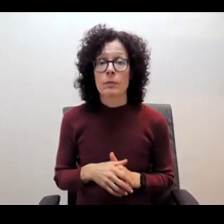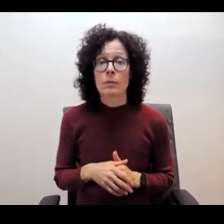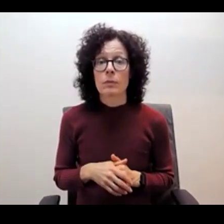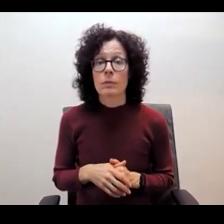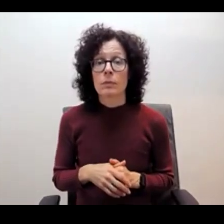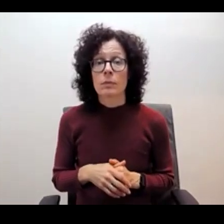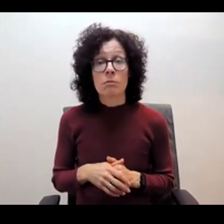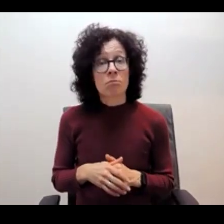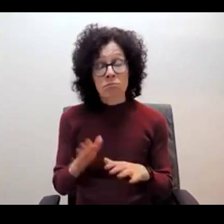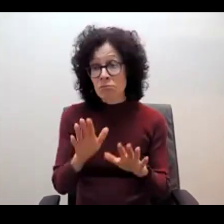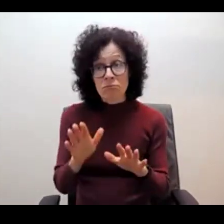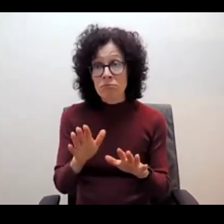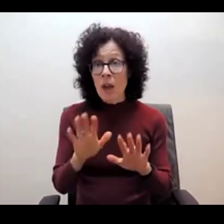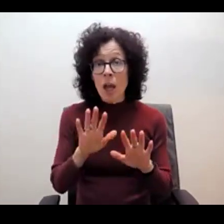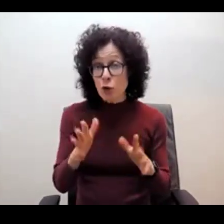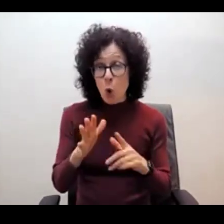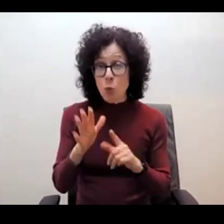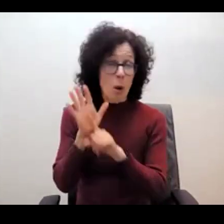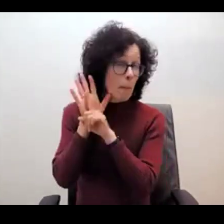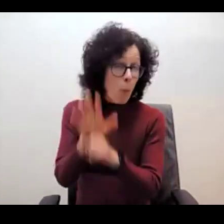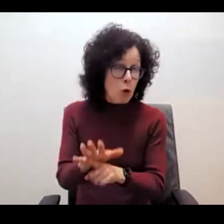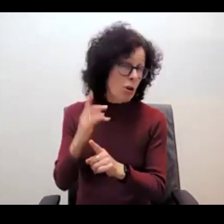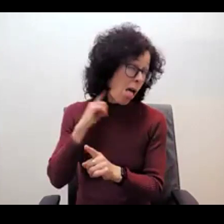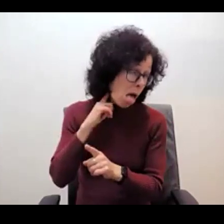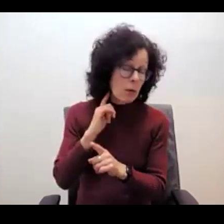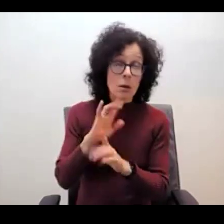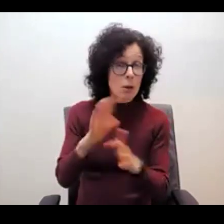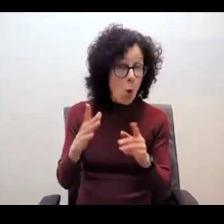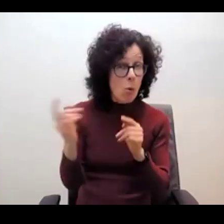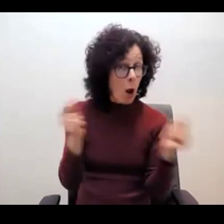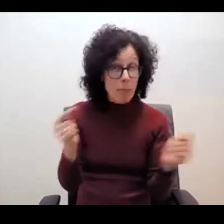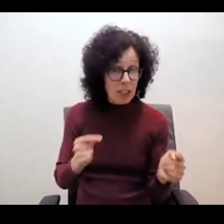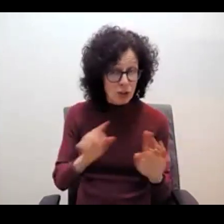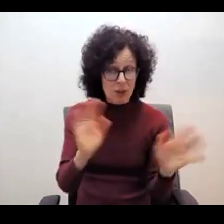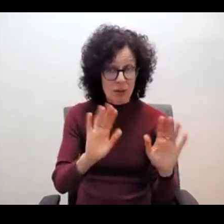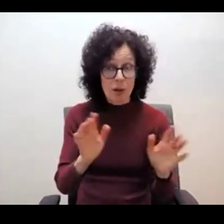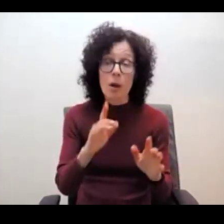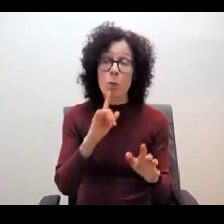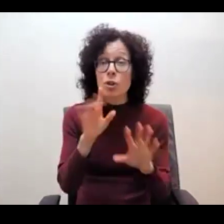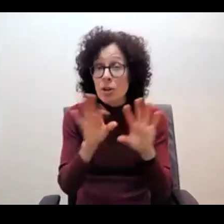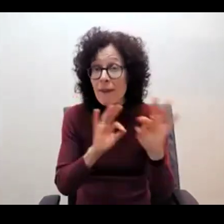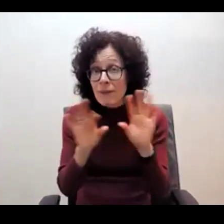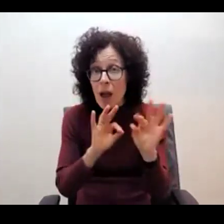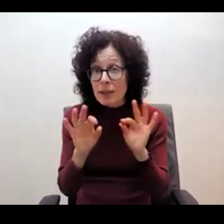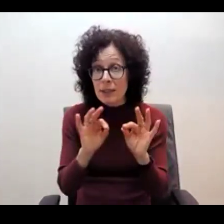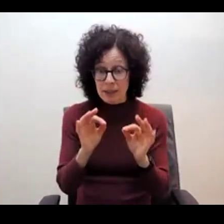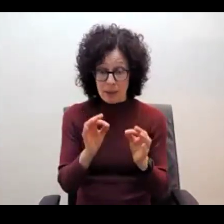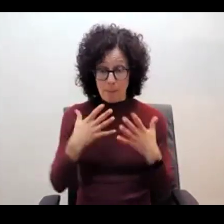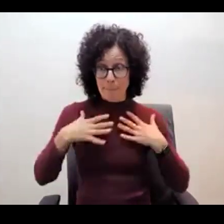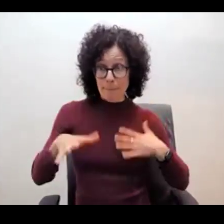There's no need to push, there's no competition, there's just inviting movement into your body.